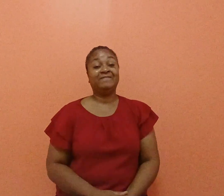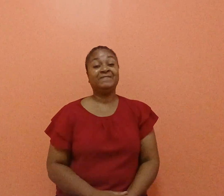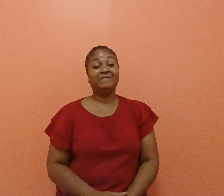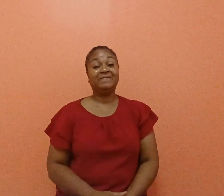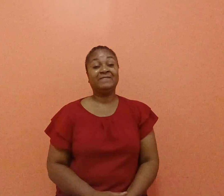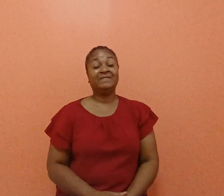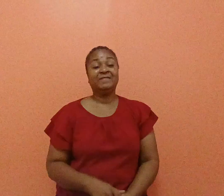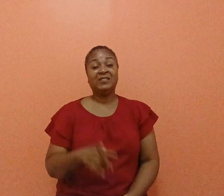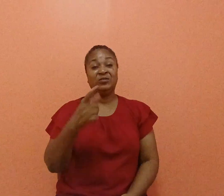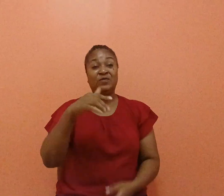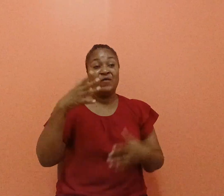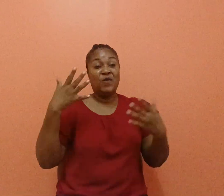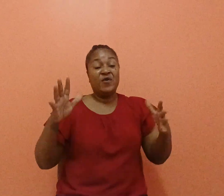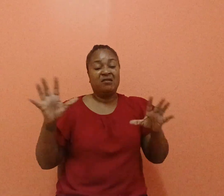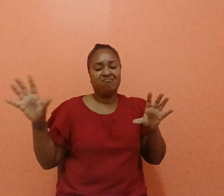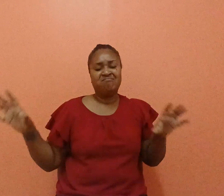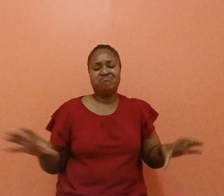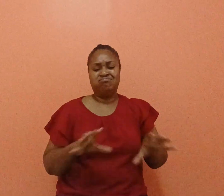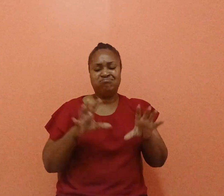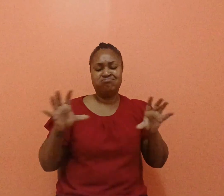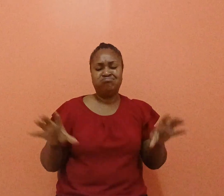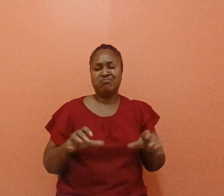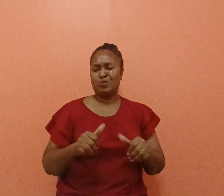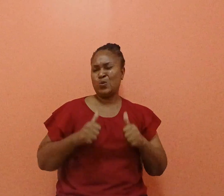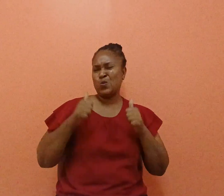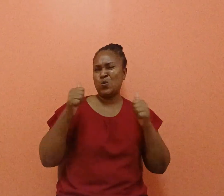You've done such a great job all week.